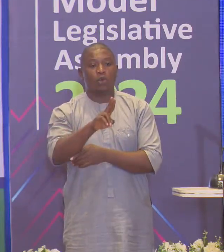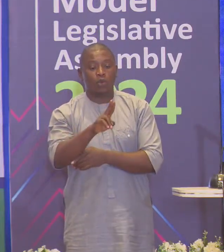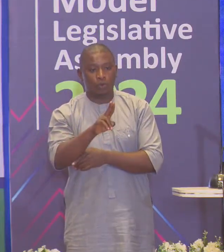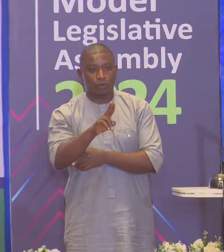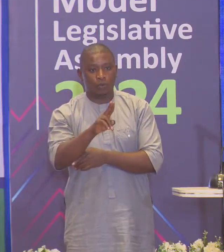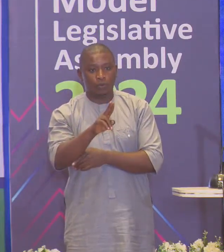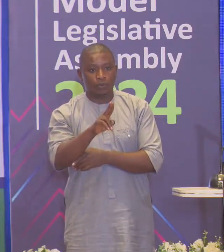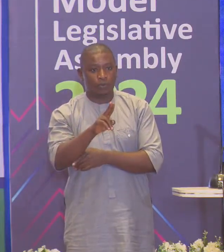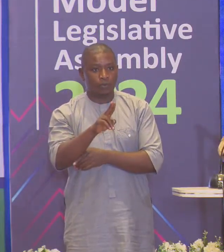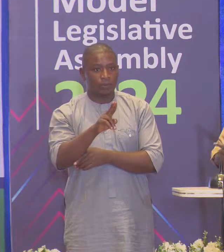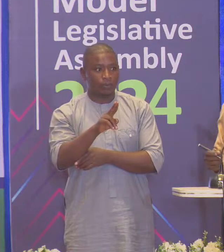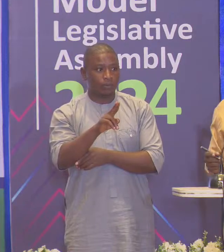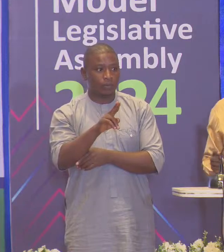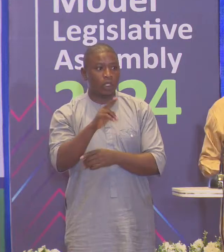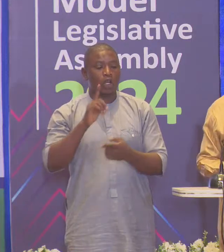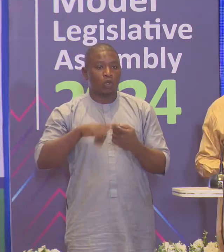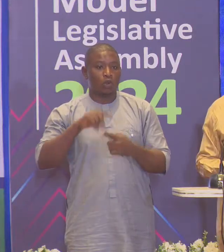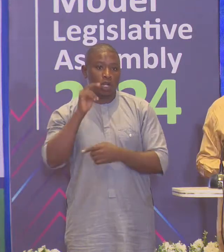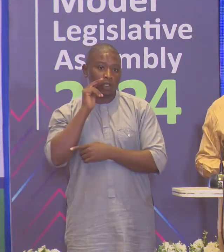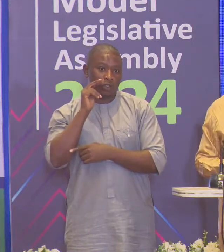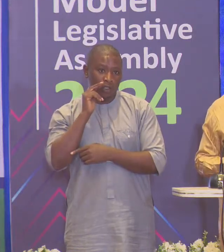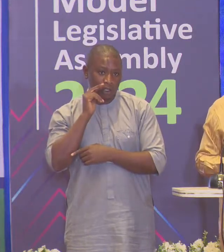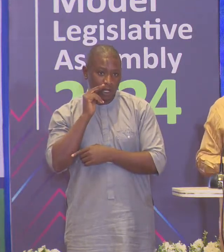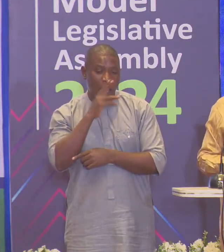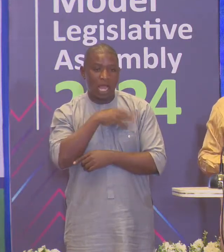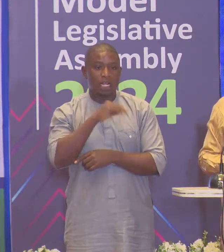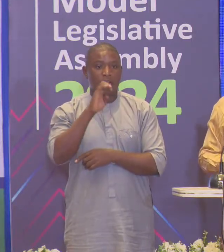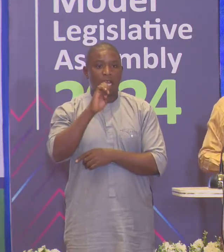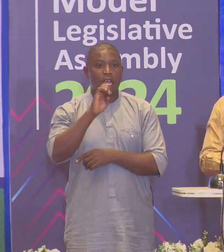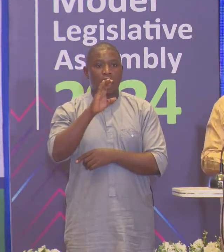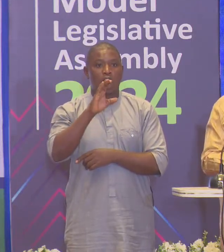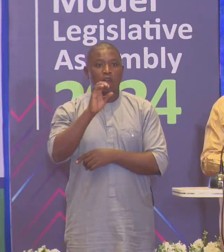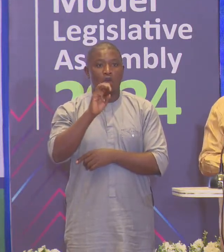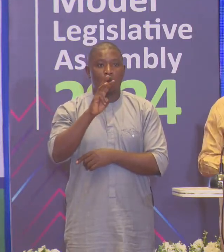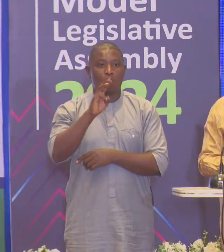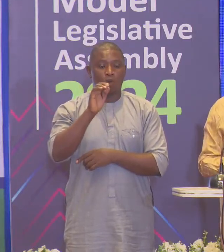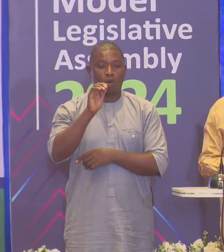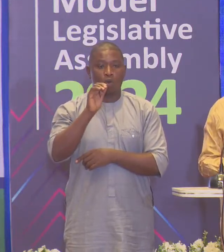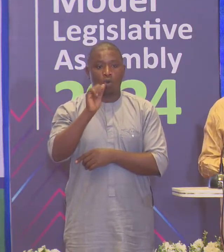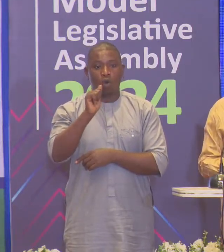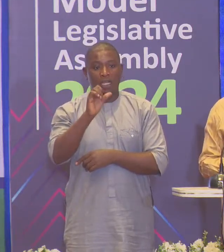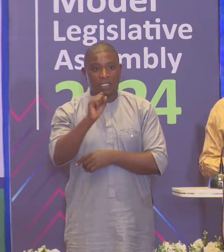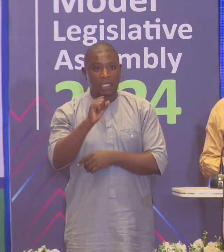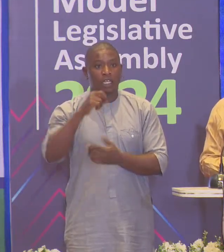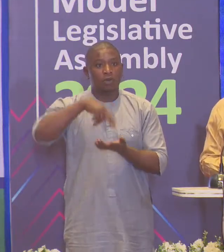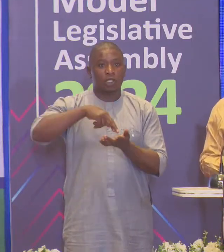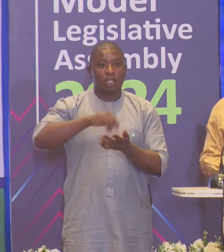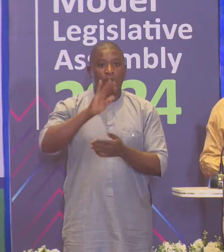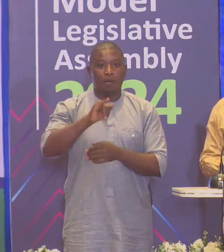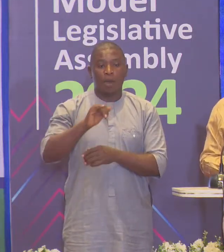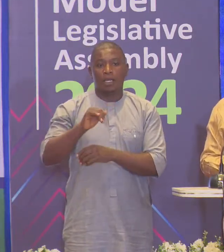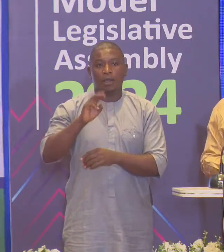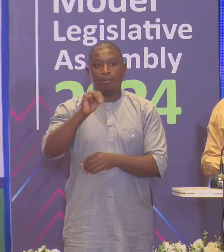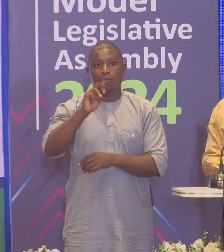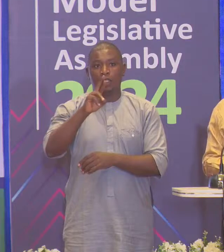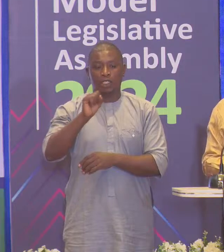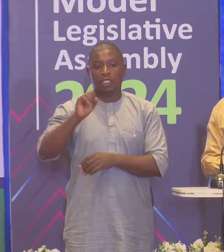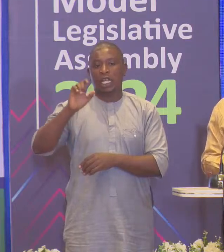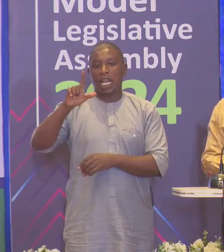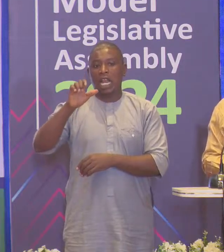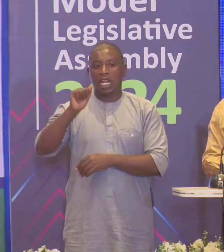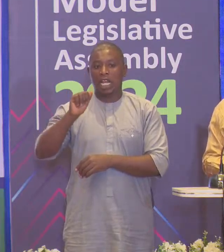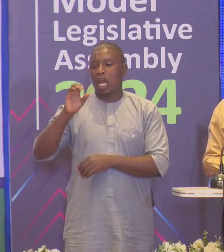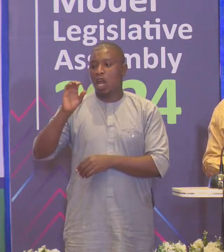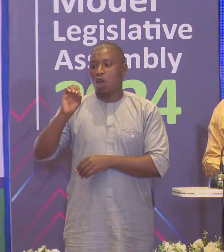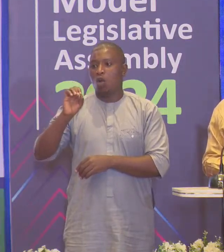delegation to Nigeria and ECOWAS, represented by Mrs. Laolu Olawumi, the Program Manager,